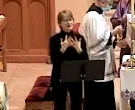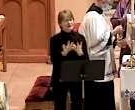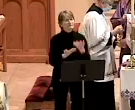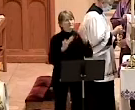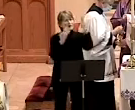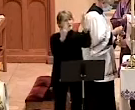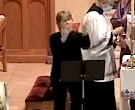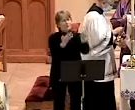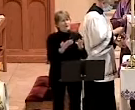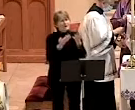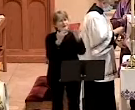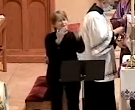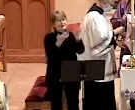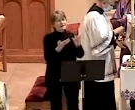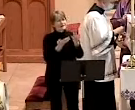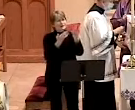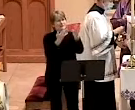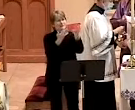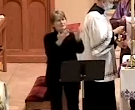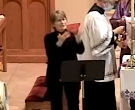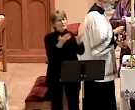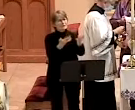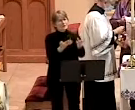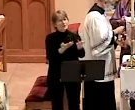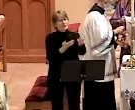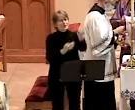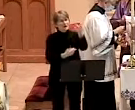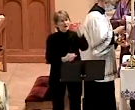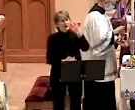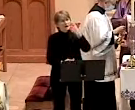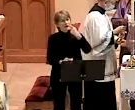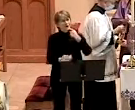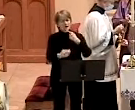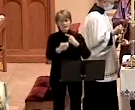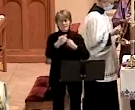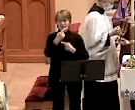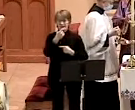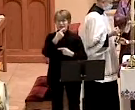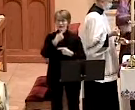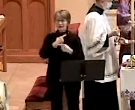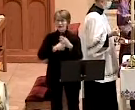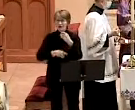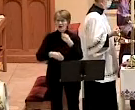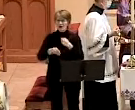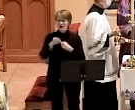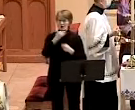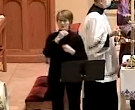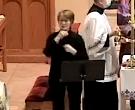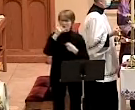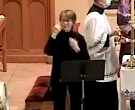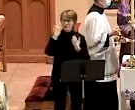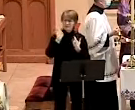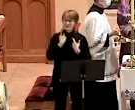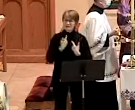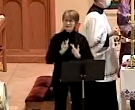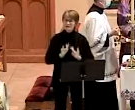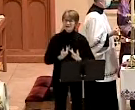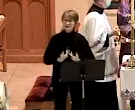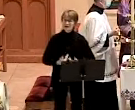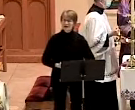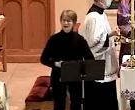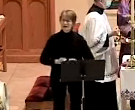Long have I waited for your coming, home to